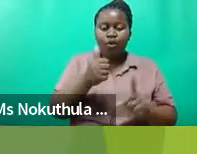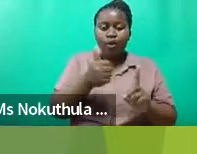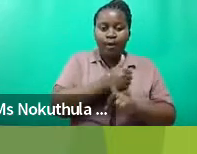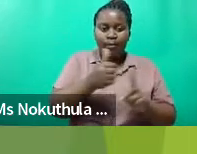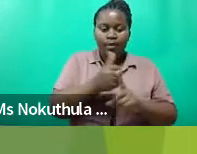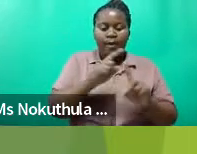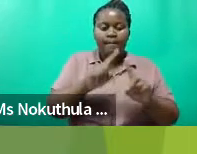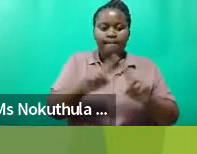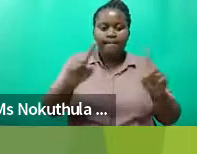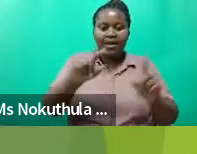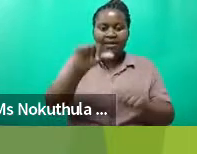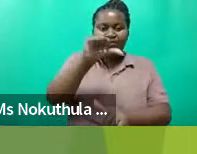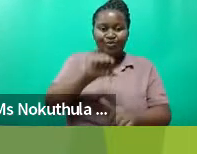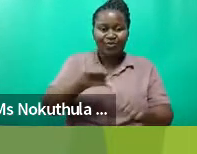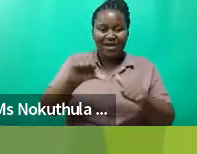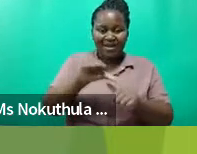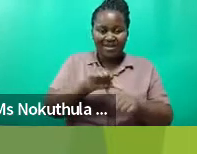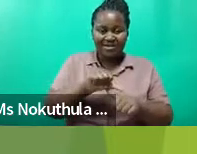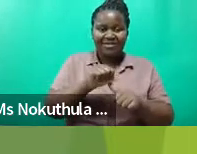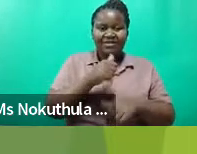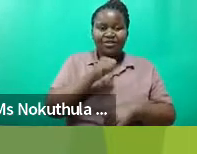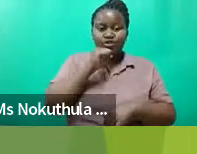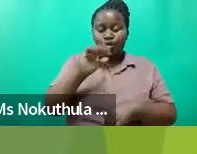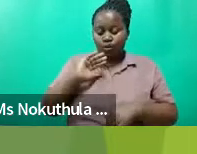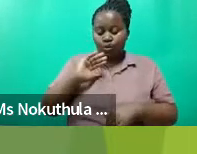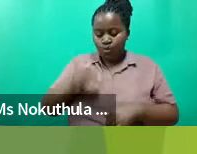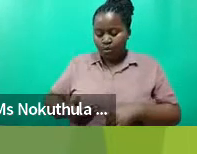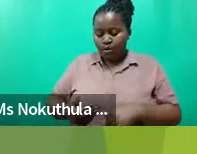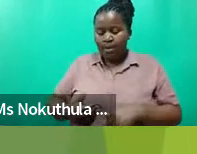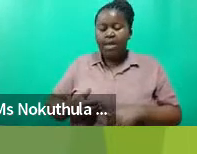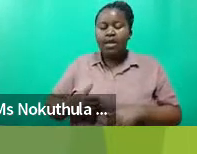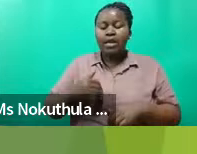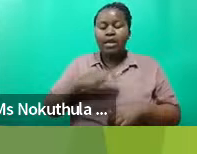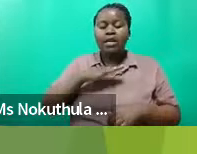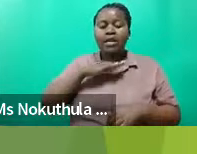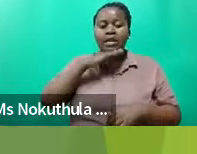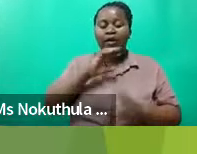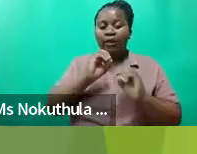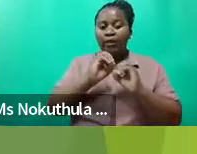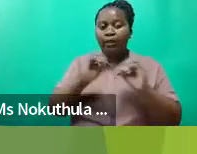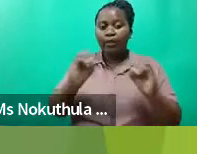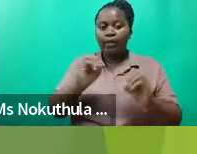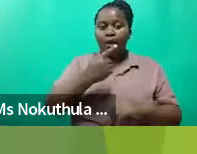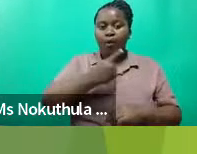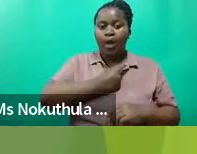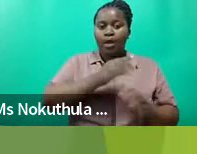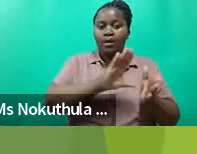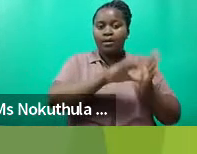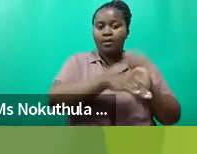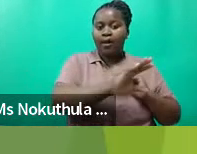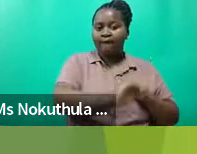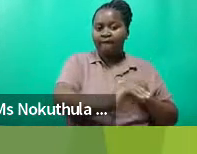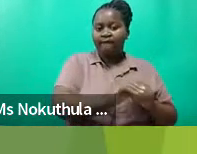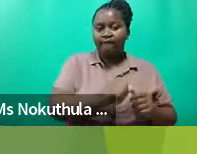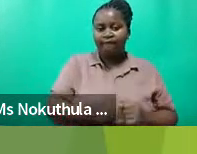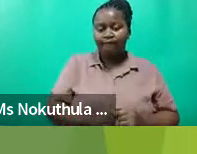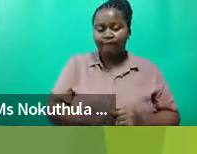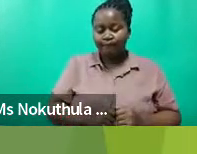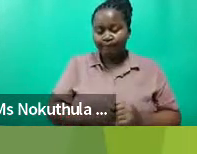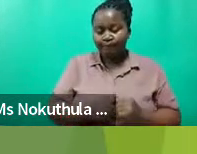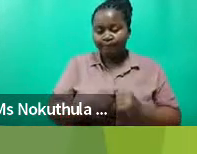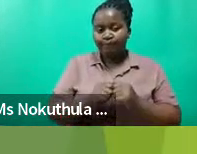consideration of them as not women enough because of their conditions. And